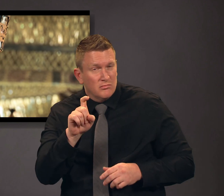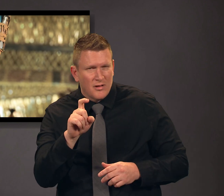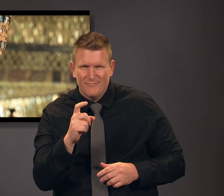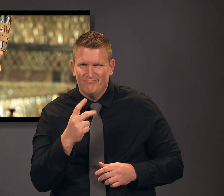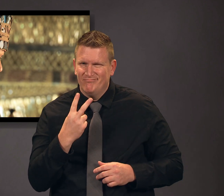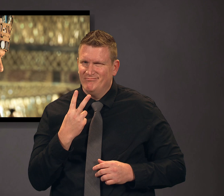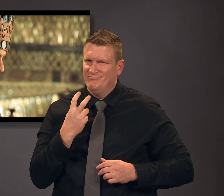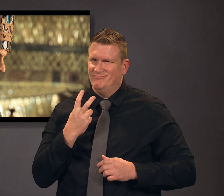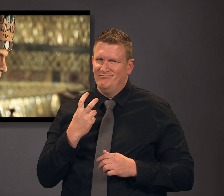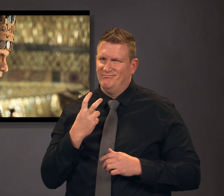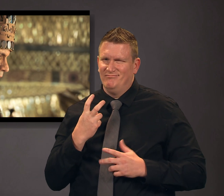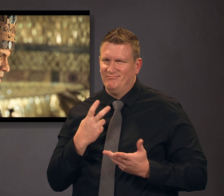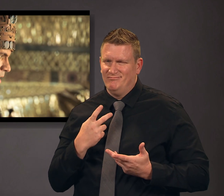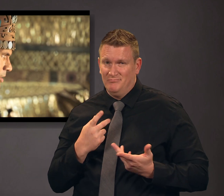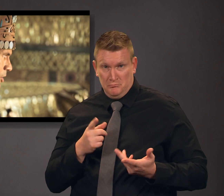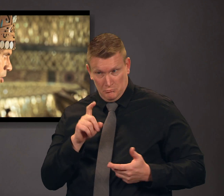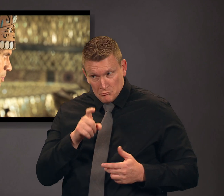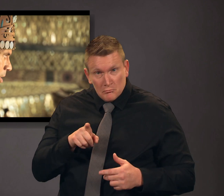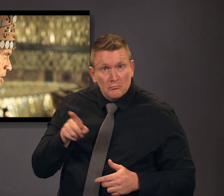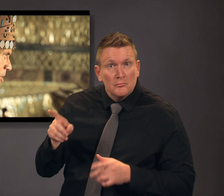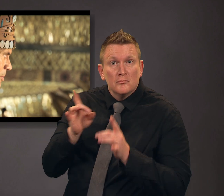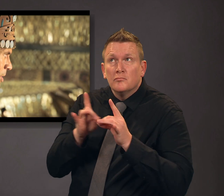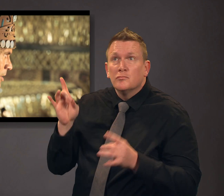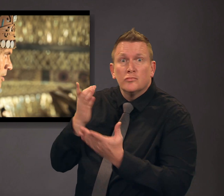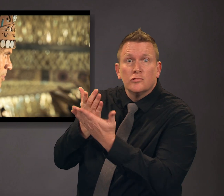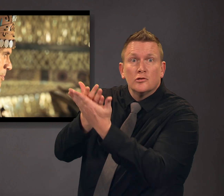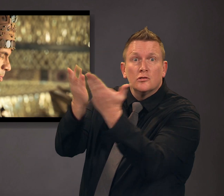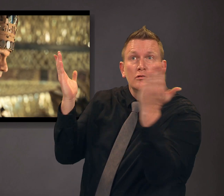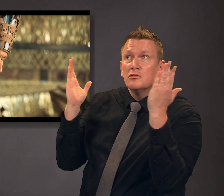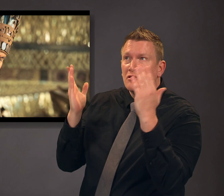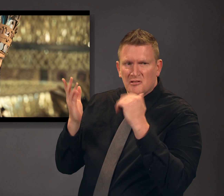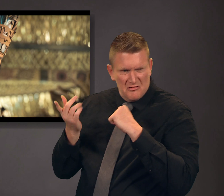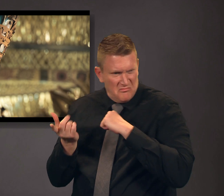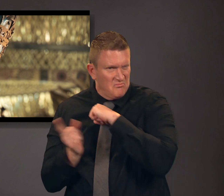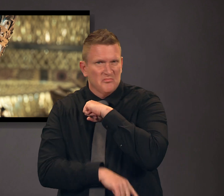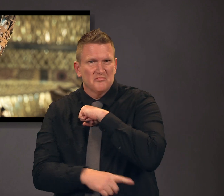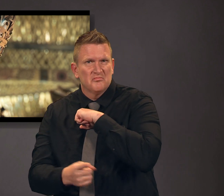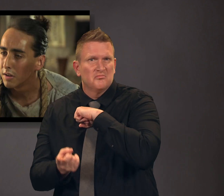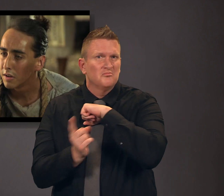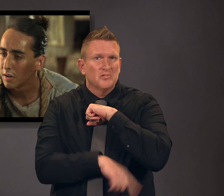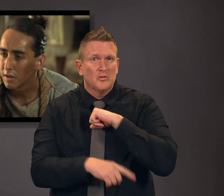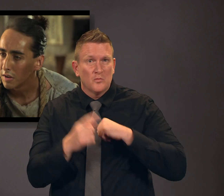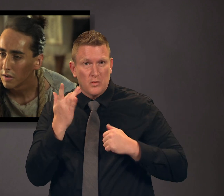Is not this the great spirit that doth send such great punishments upon this people because of their murders?